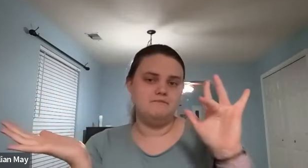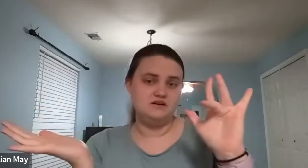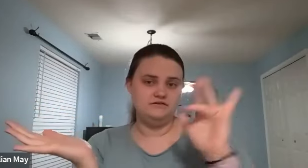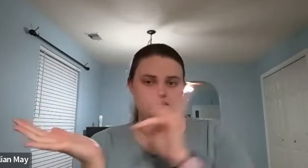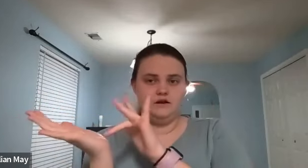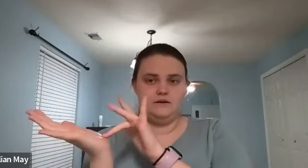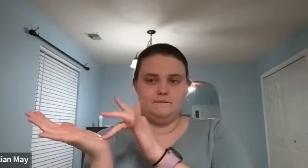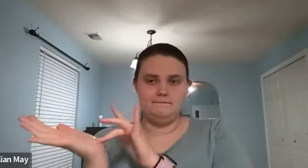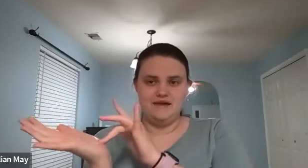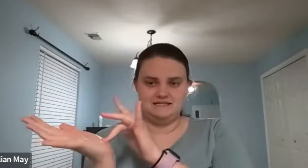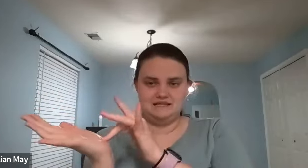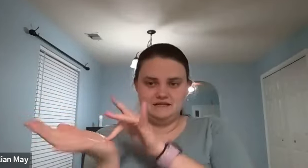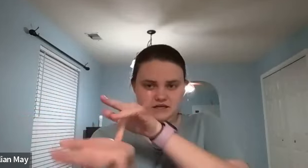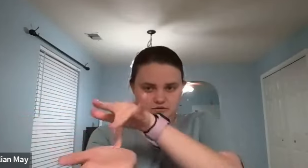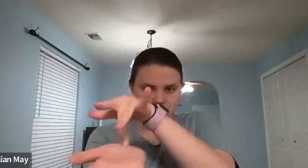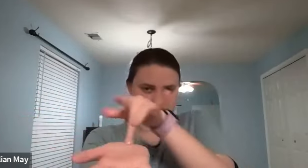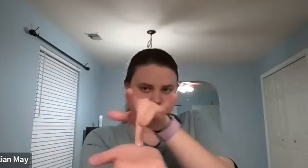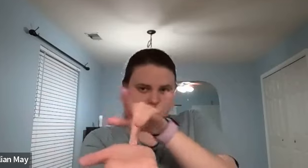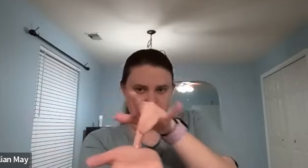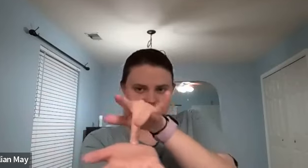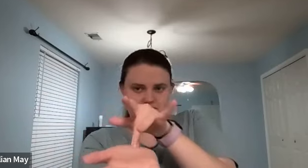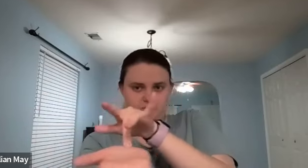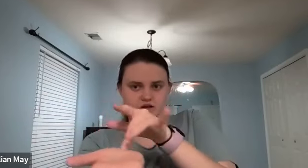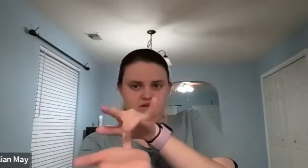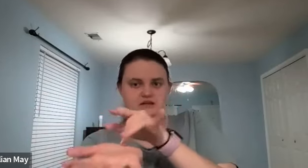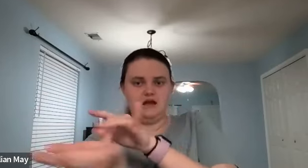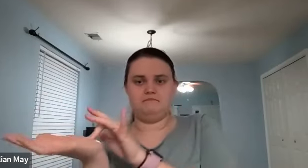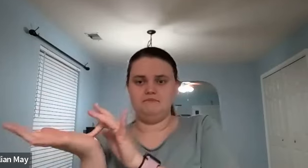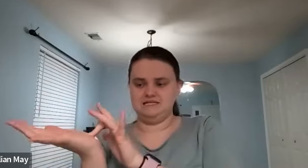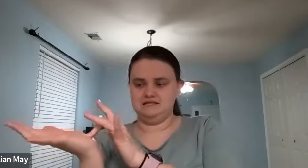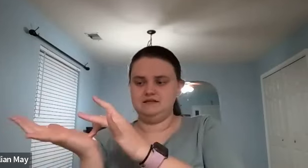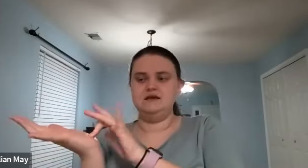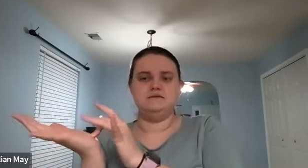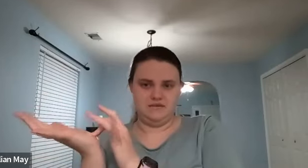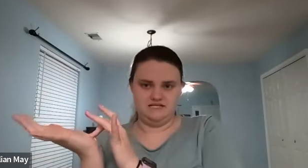middle finger, medicine. And you kind of shake it. You see I'm wiggling it. Yeah, medicine, medicine.